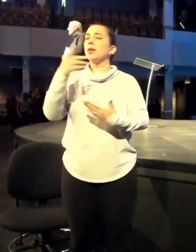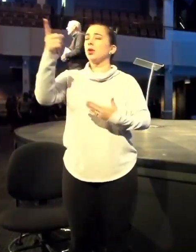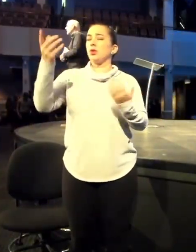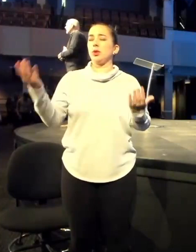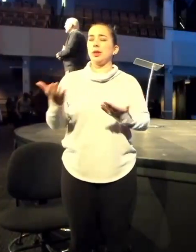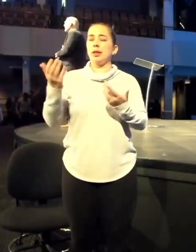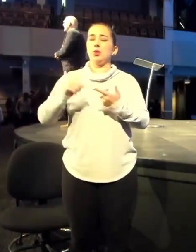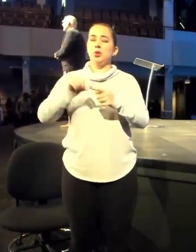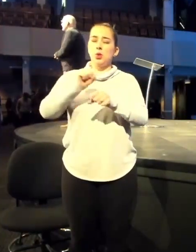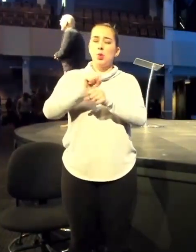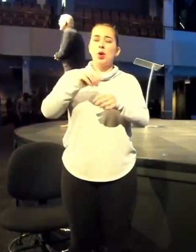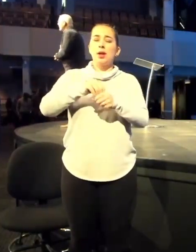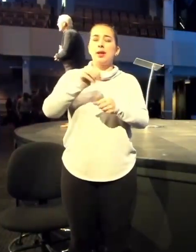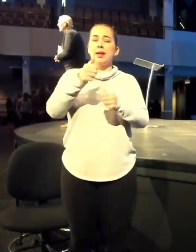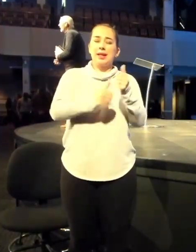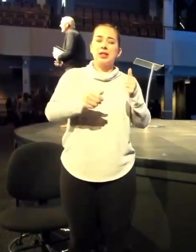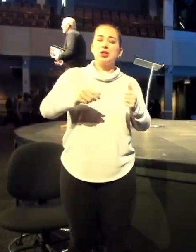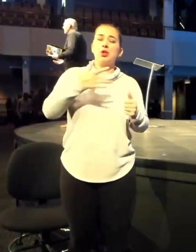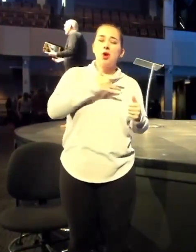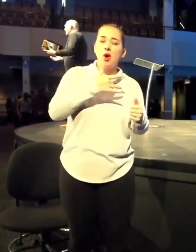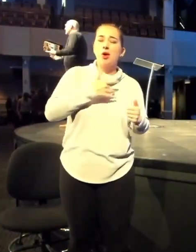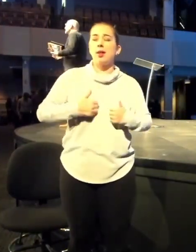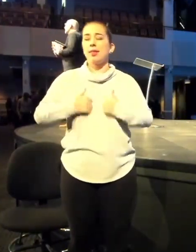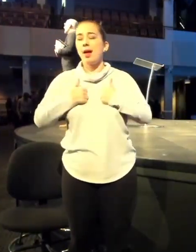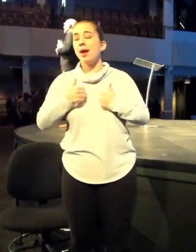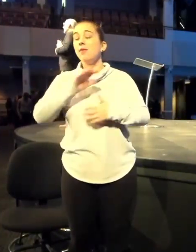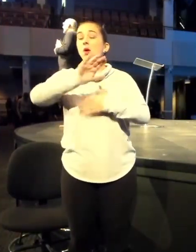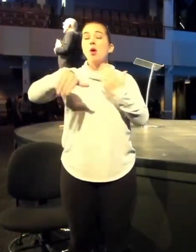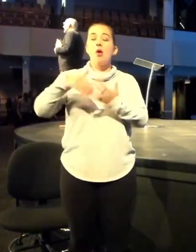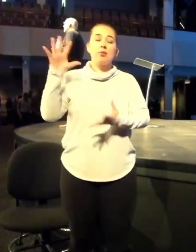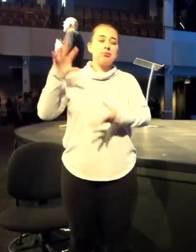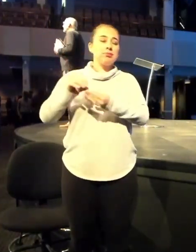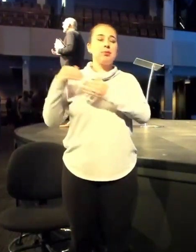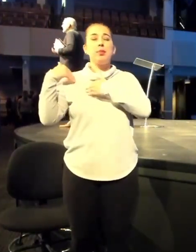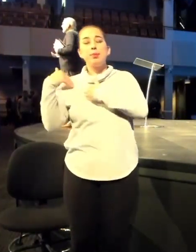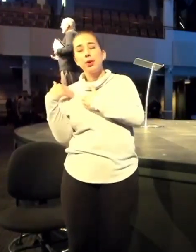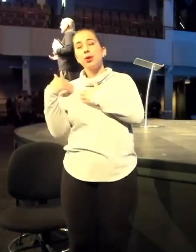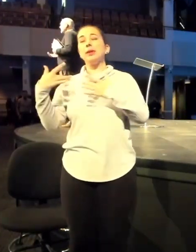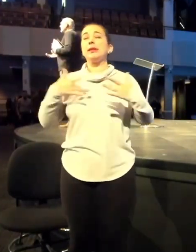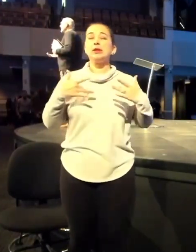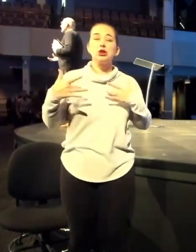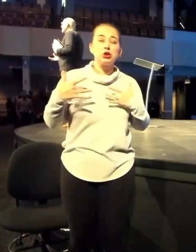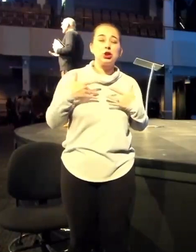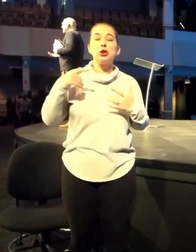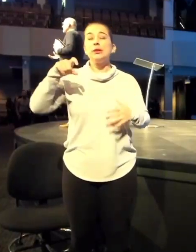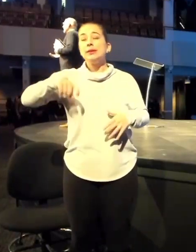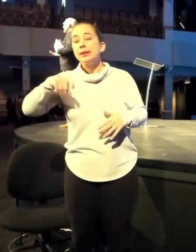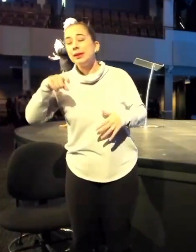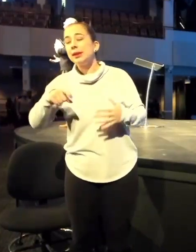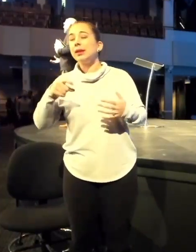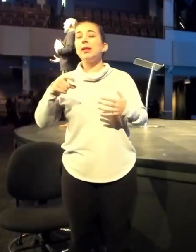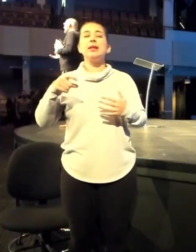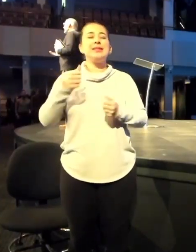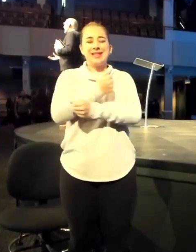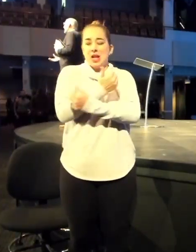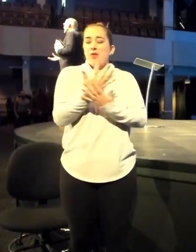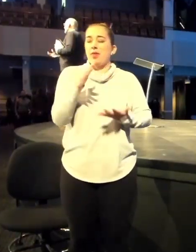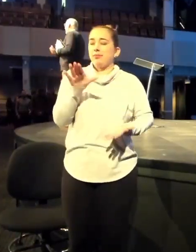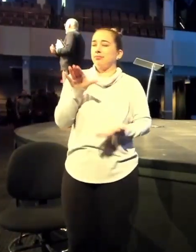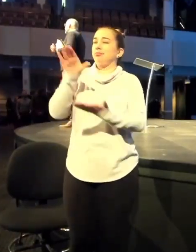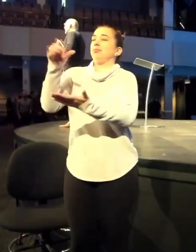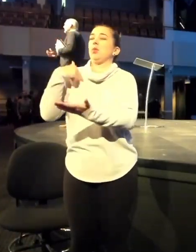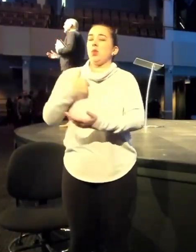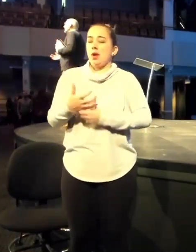work in every heart and every life. We thank you that we can bring every burden, every concern, every need in our life to you today with confident assurance. You're the God